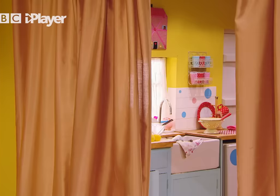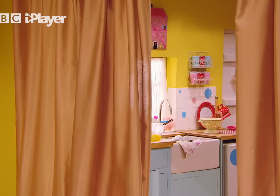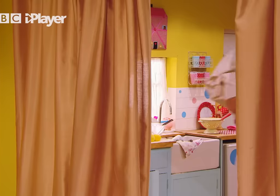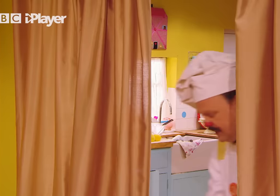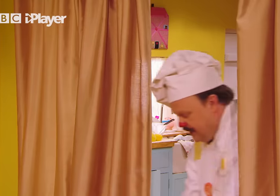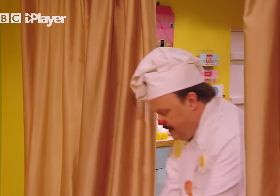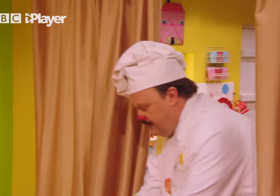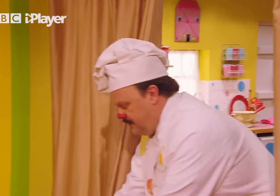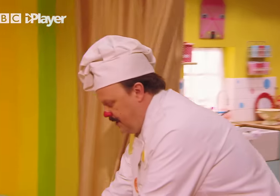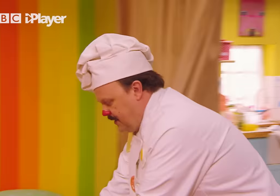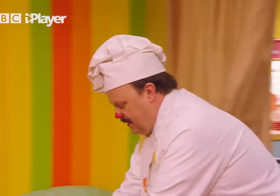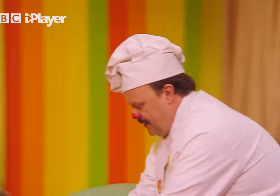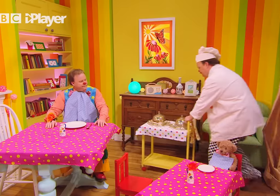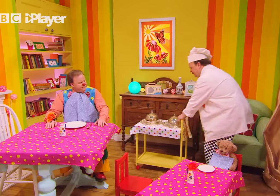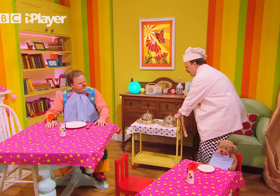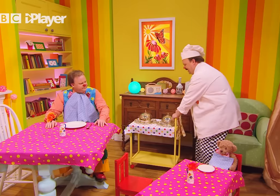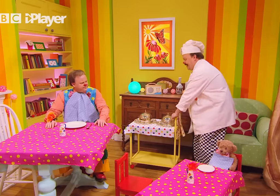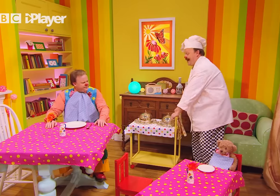La la la la la. Ha